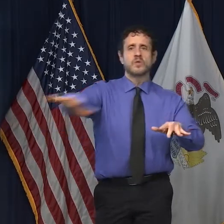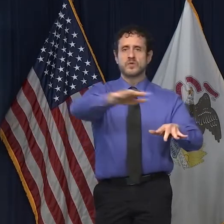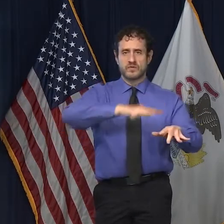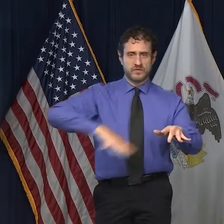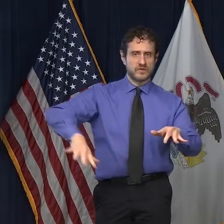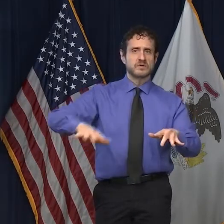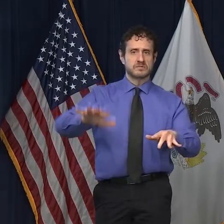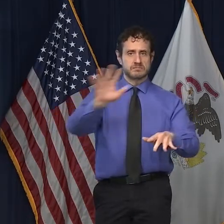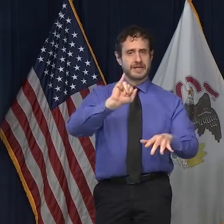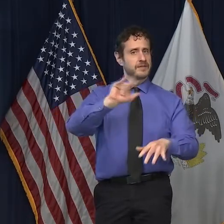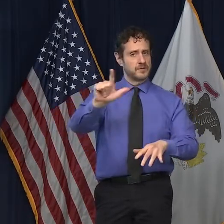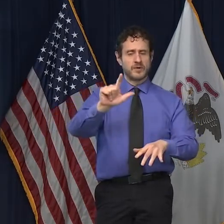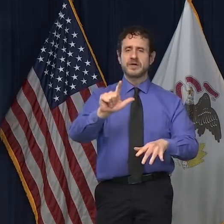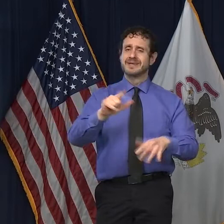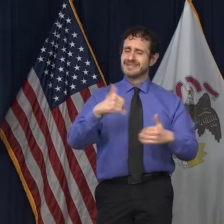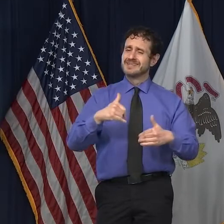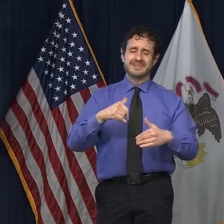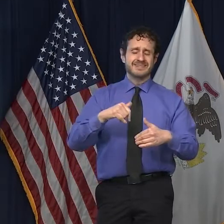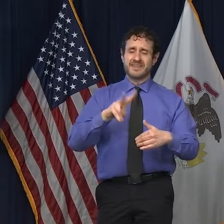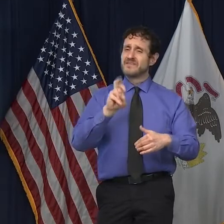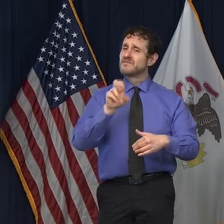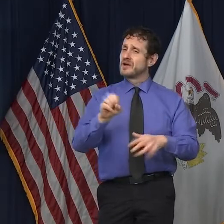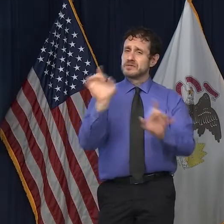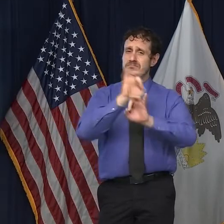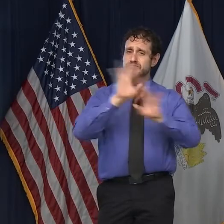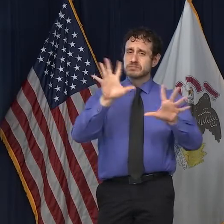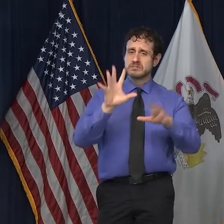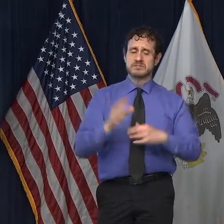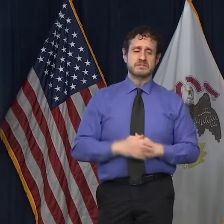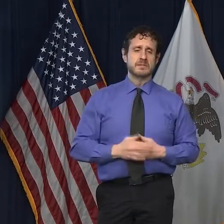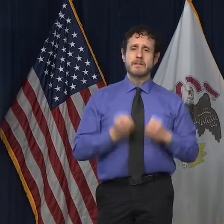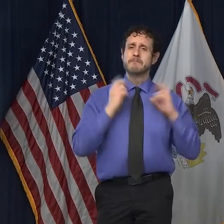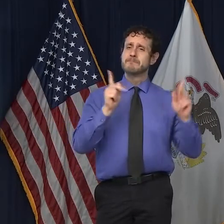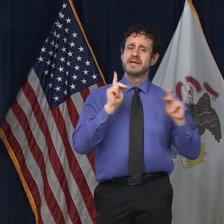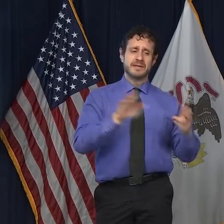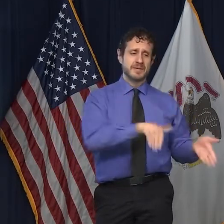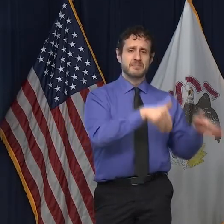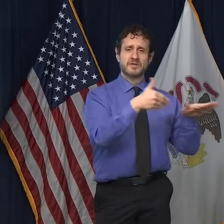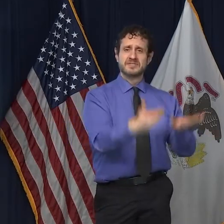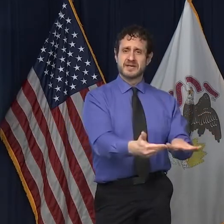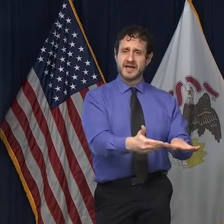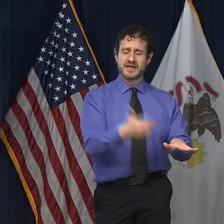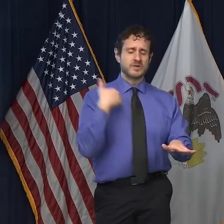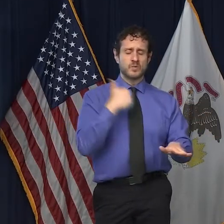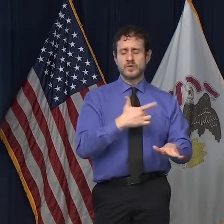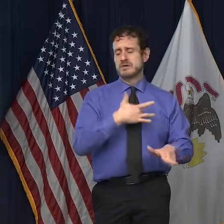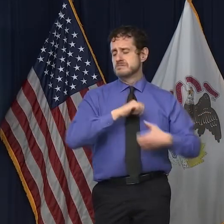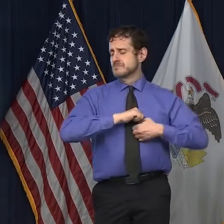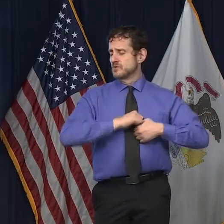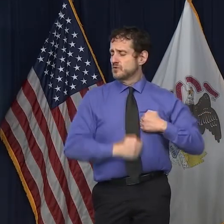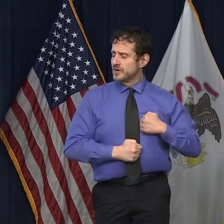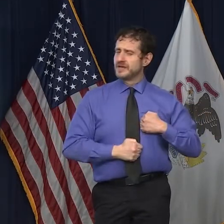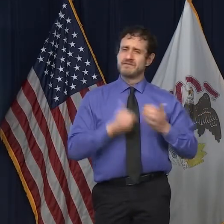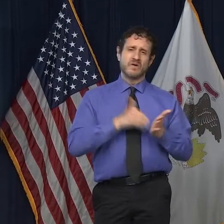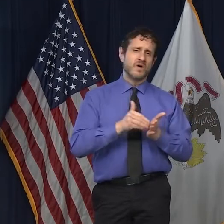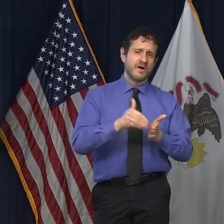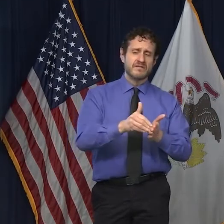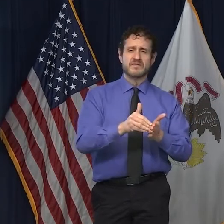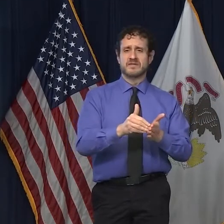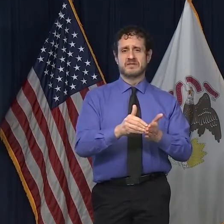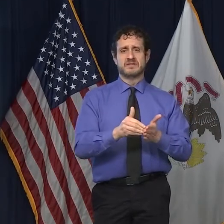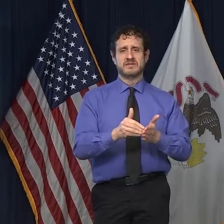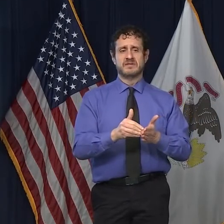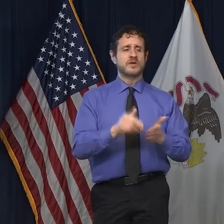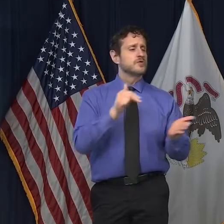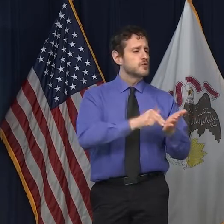insidious. We have grieved for far too many of these fatal outbreaks in nursing homes in every corner